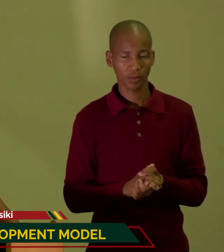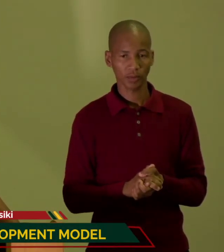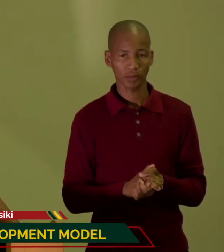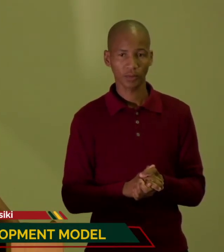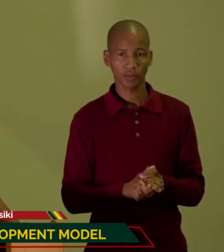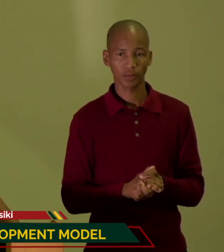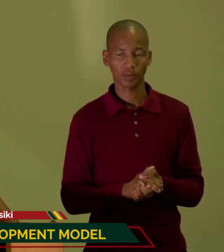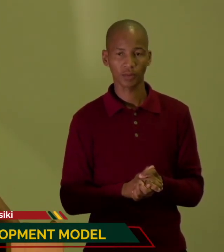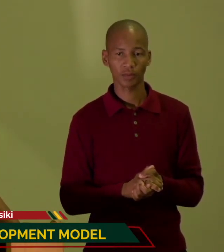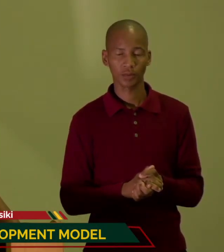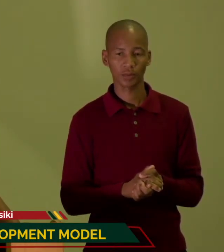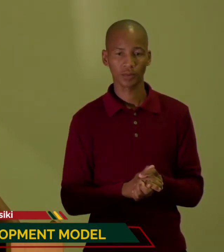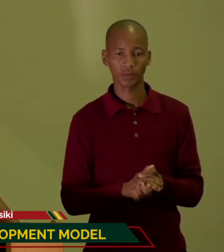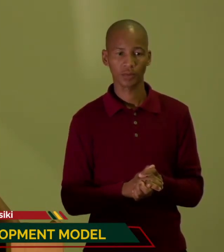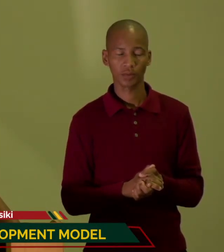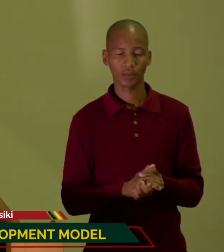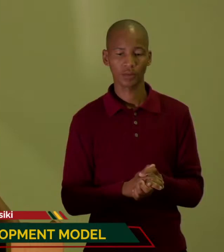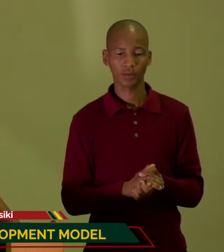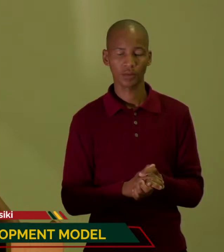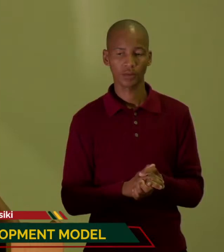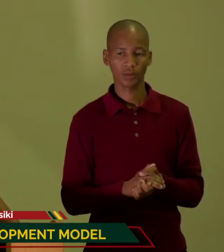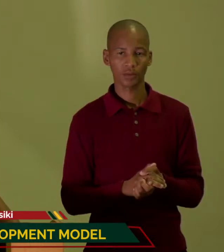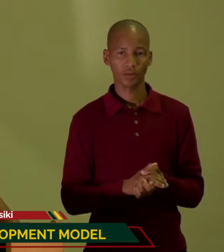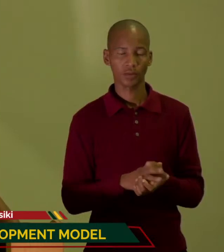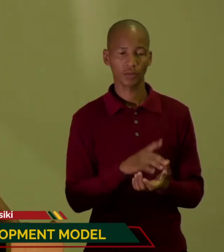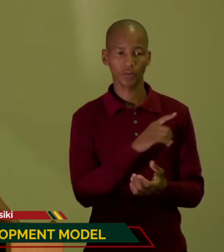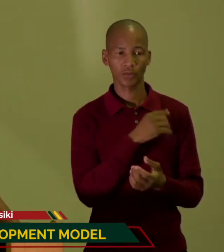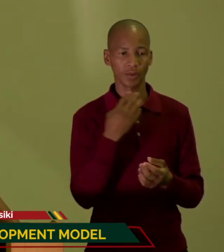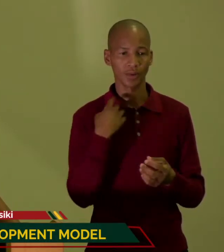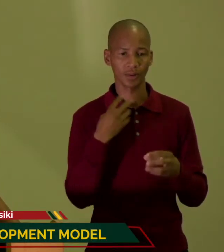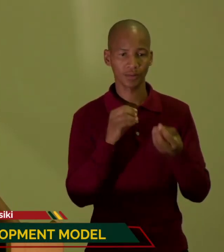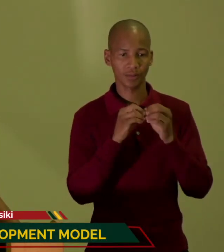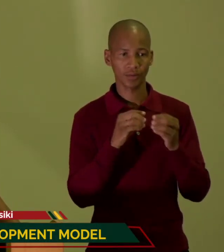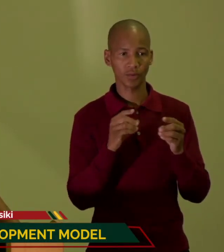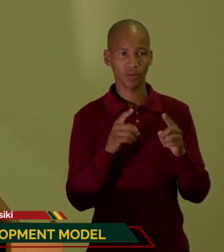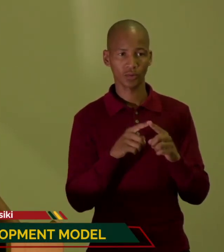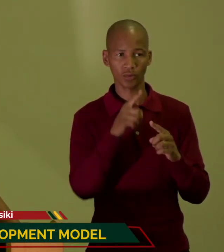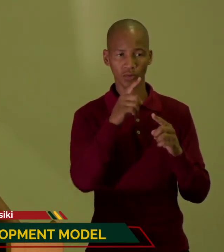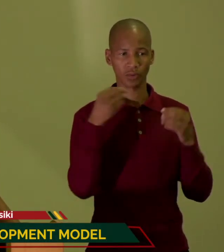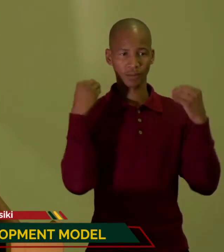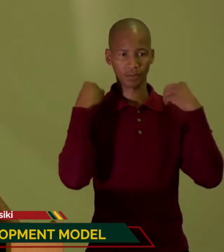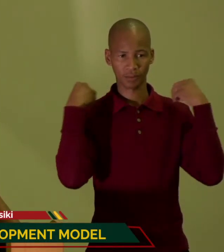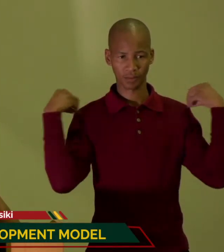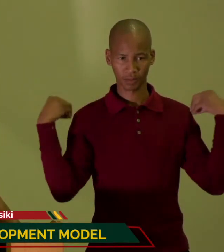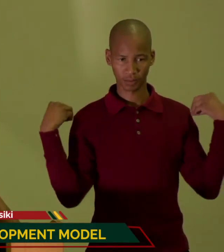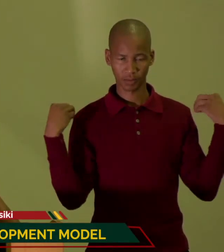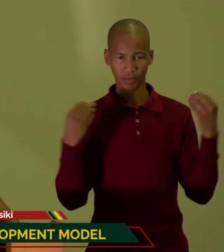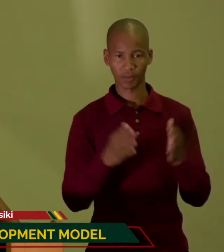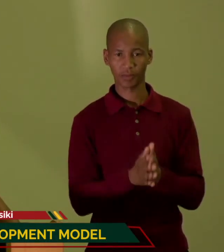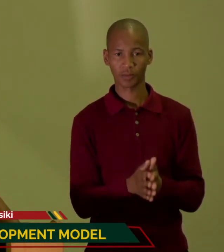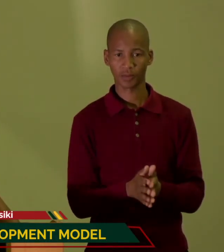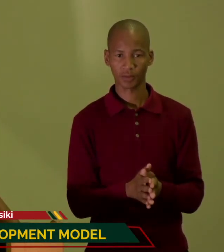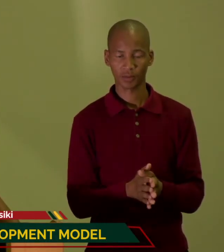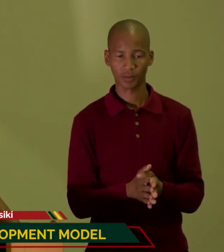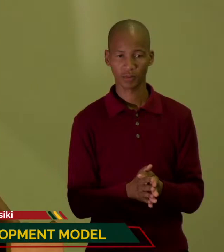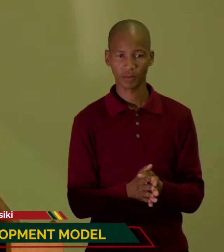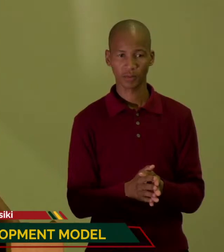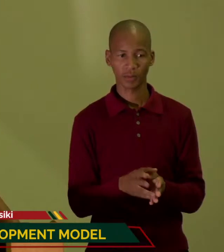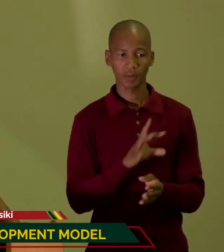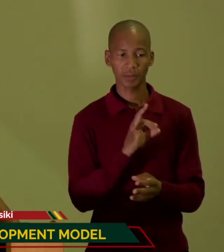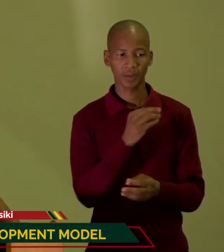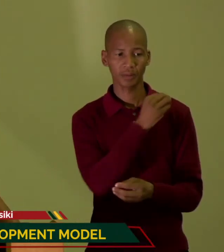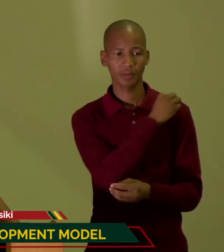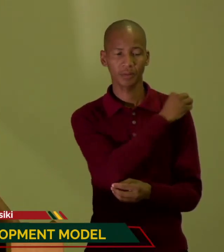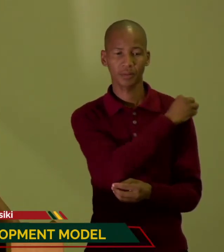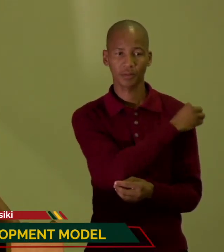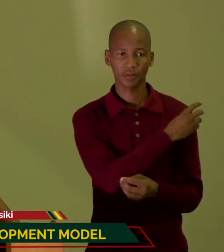was upgraded to a brigadier level. But up to now, the brigadier level